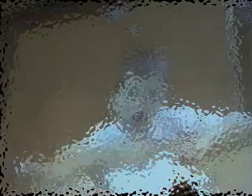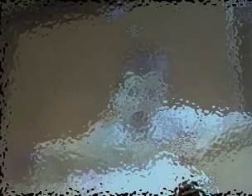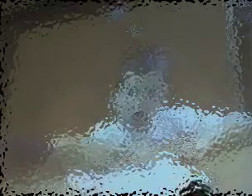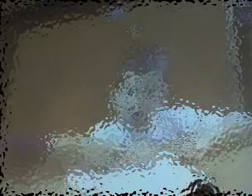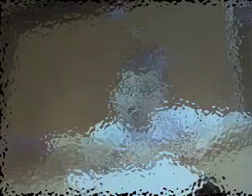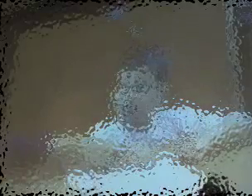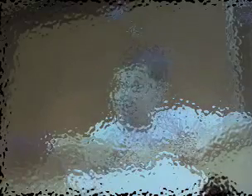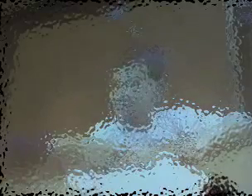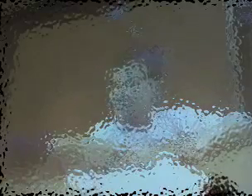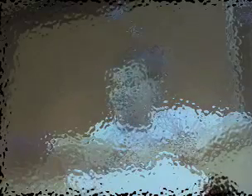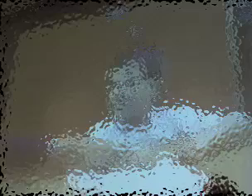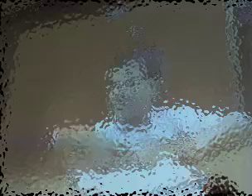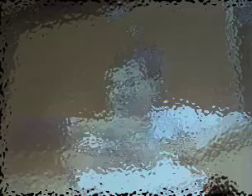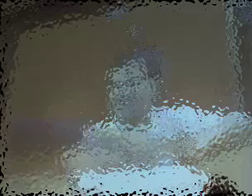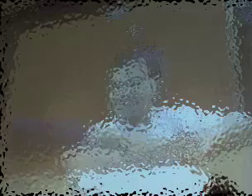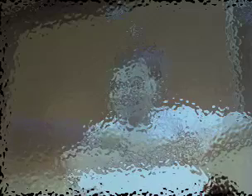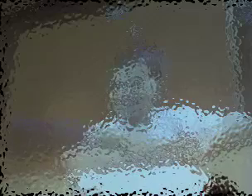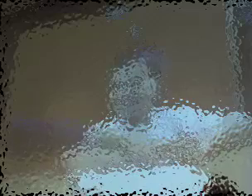Not. Stop.